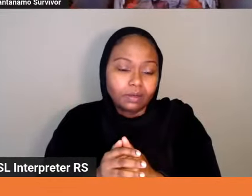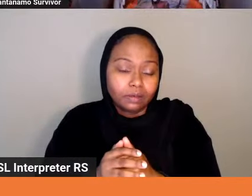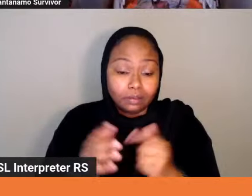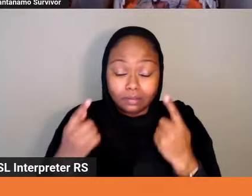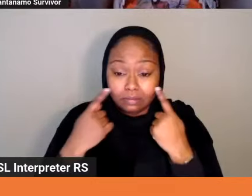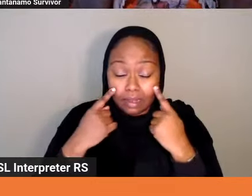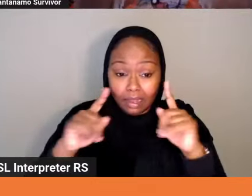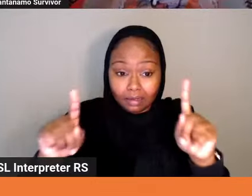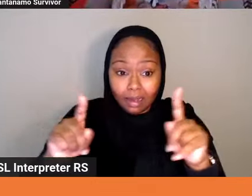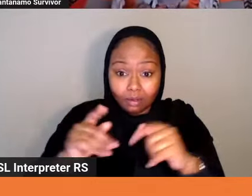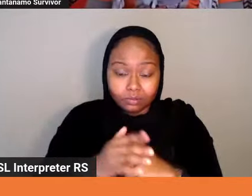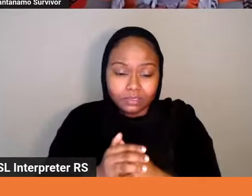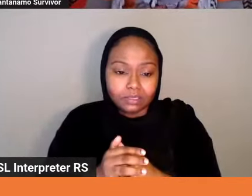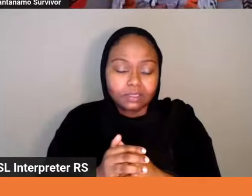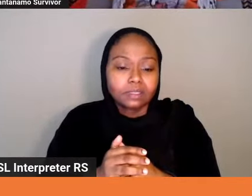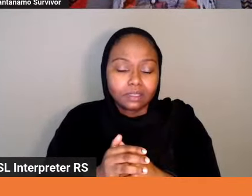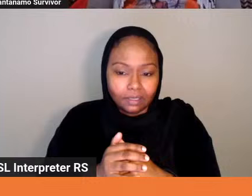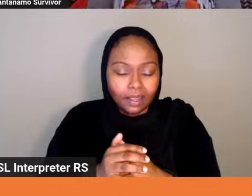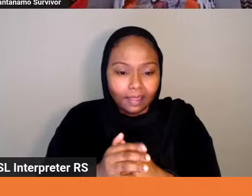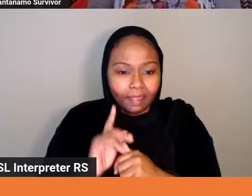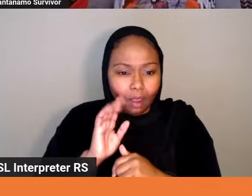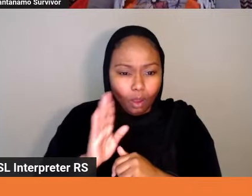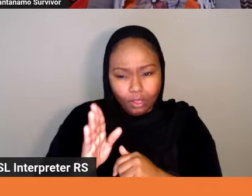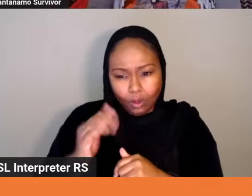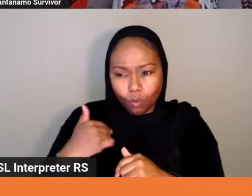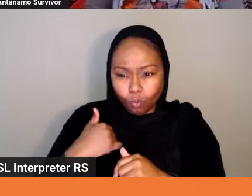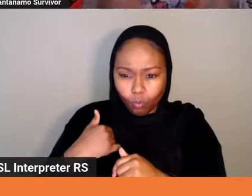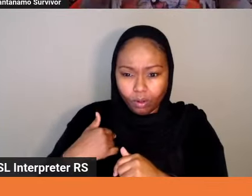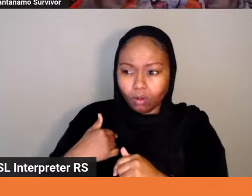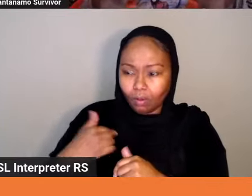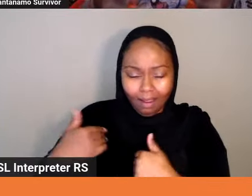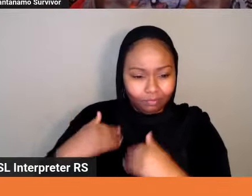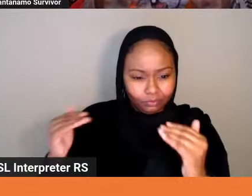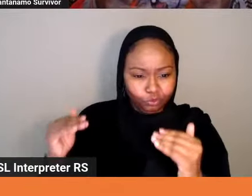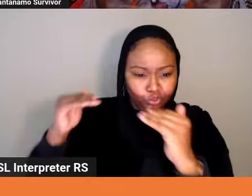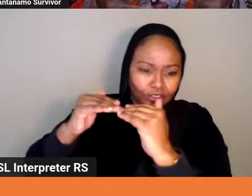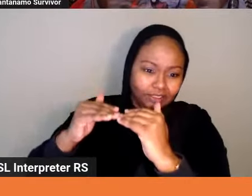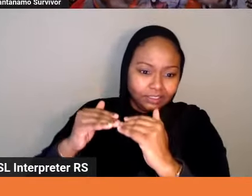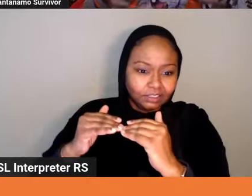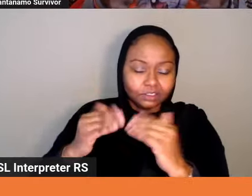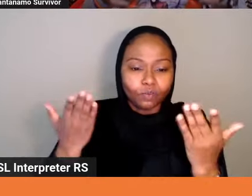bring people to justice who are responsible for 9/11, right? And before